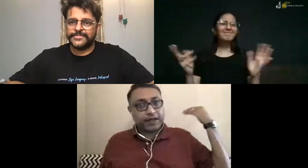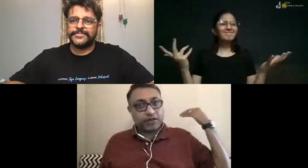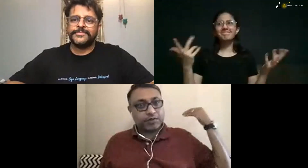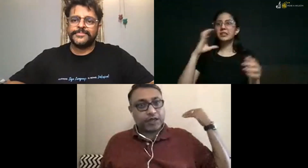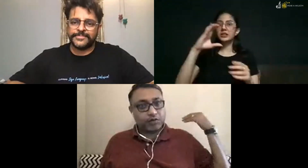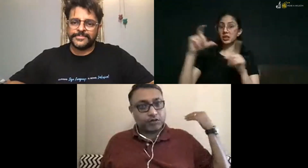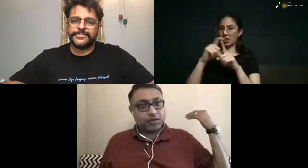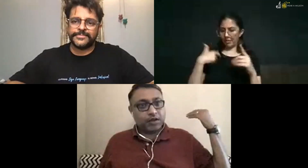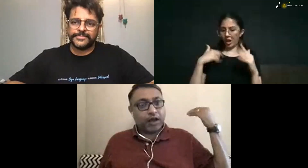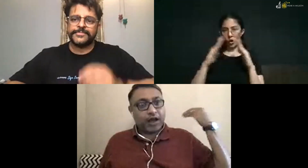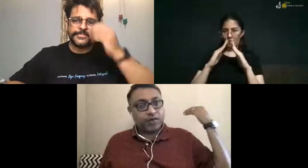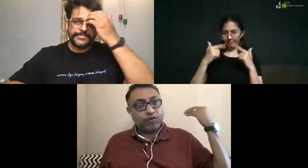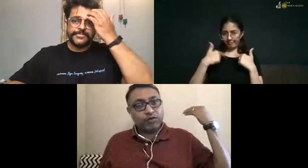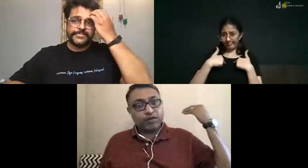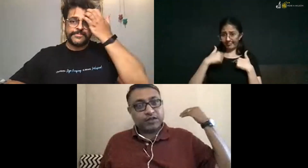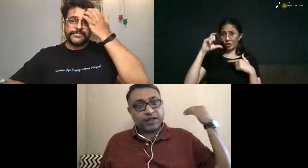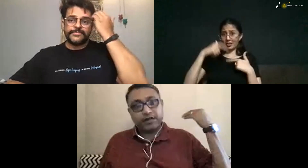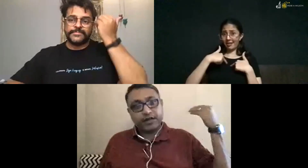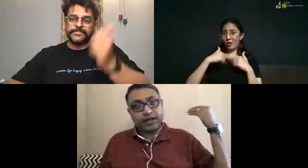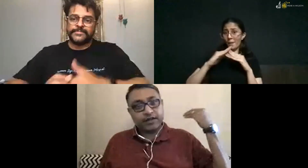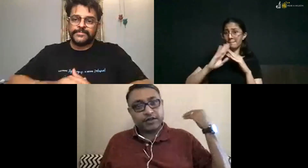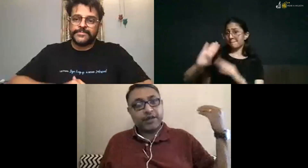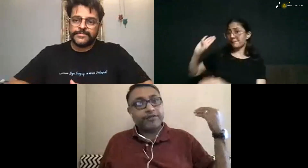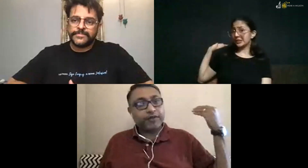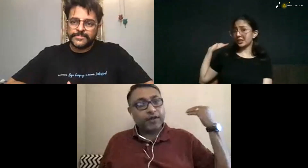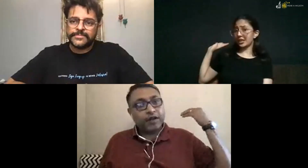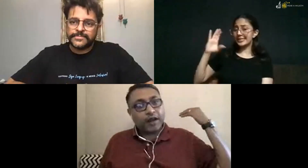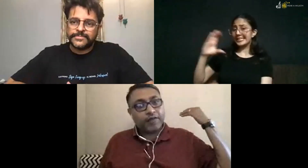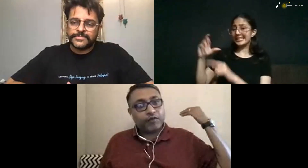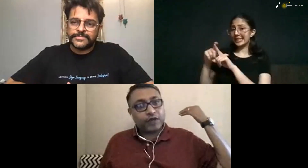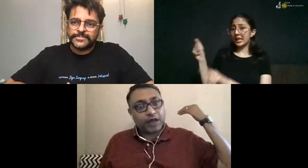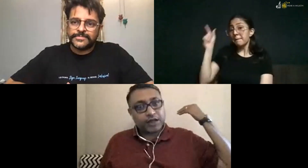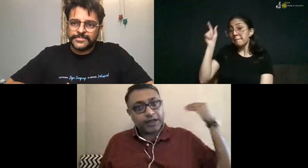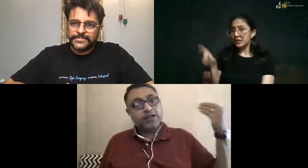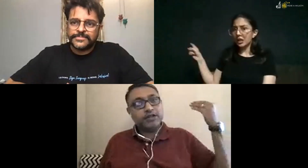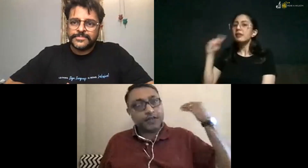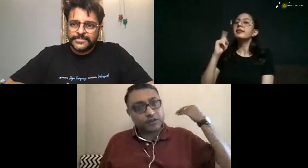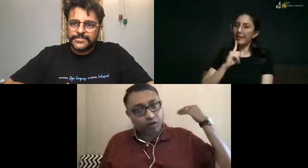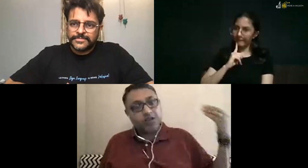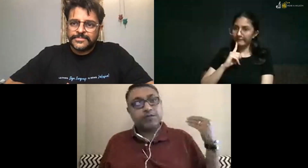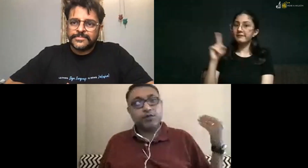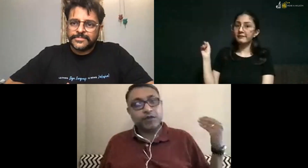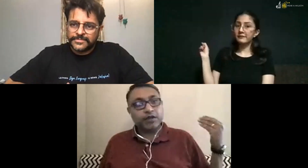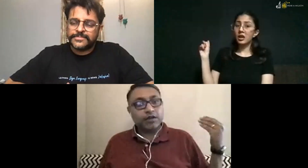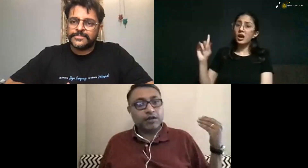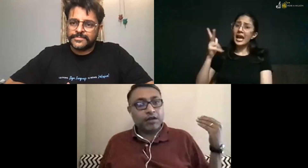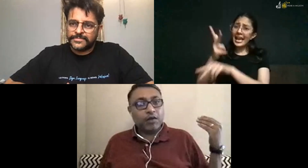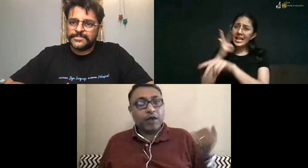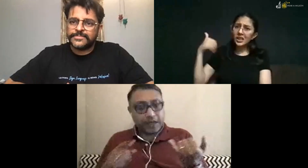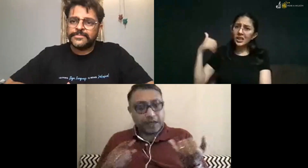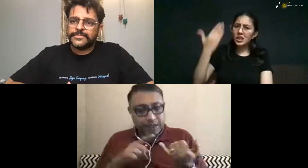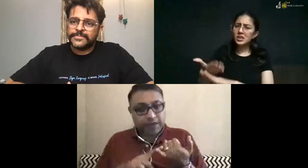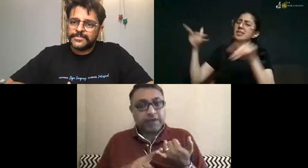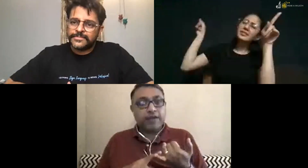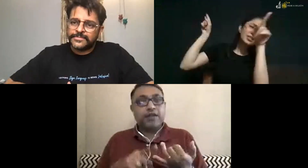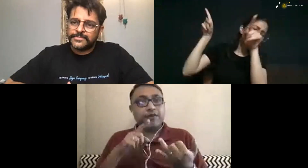right next to my house. I know the janitor there is deaf, and for the last 8 years, that's all he's been doing. When will